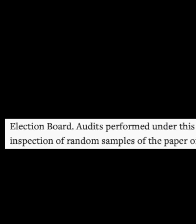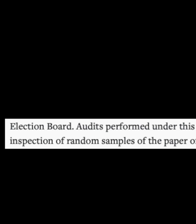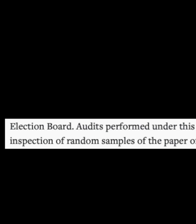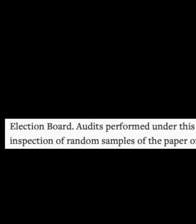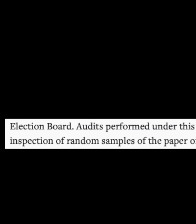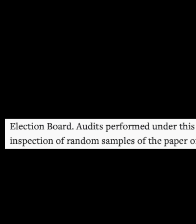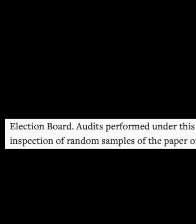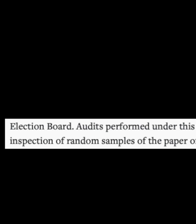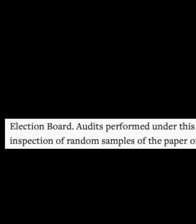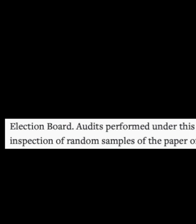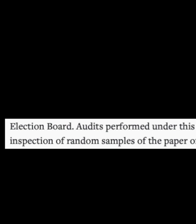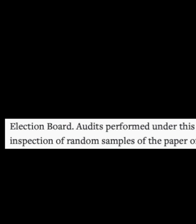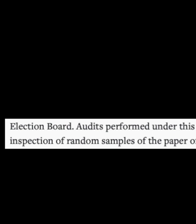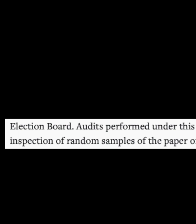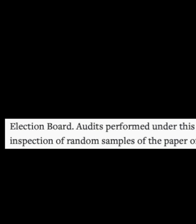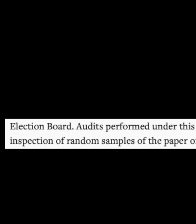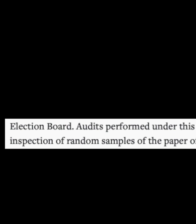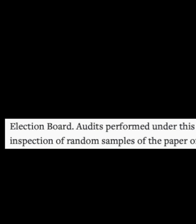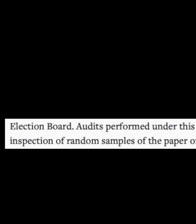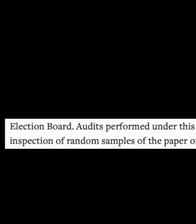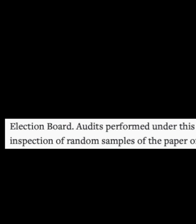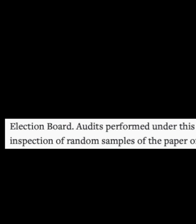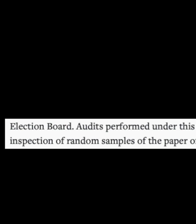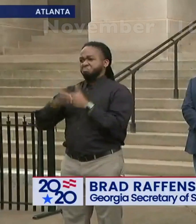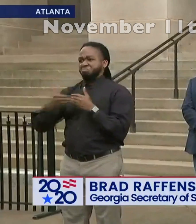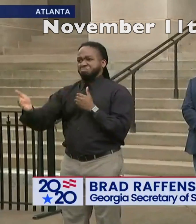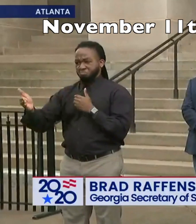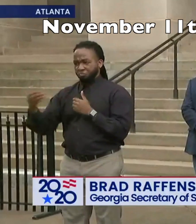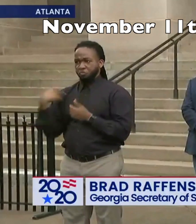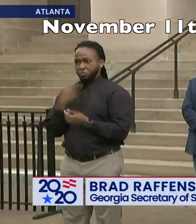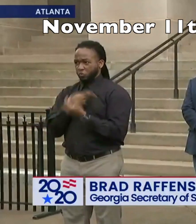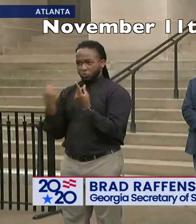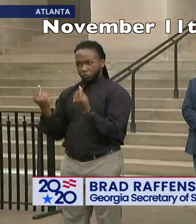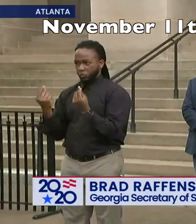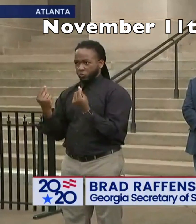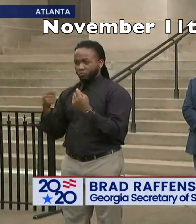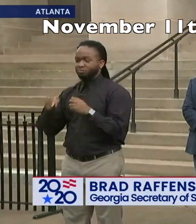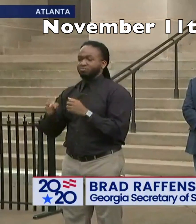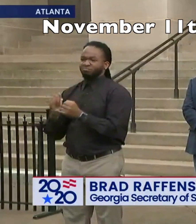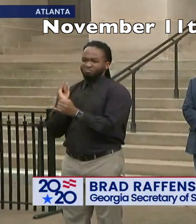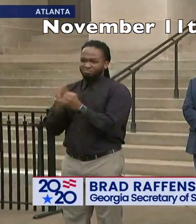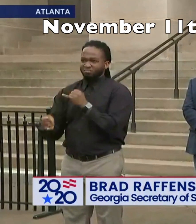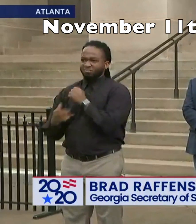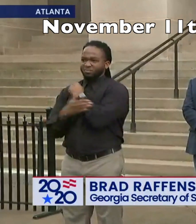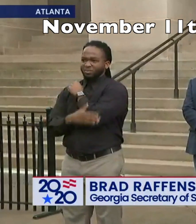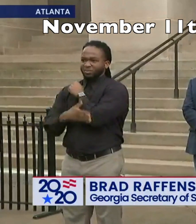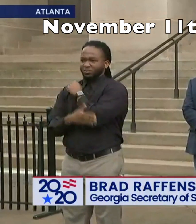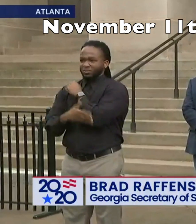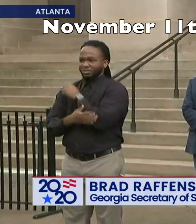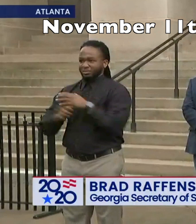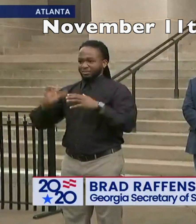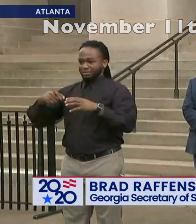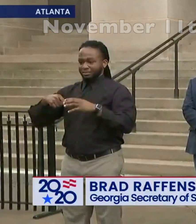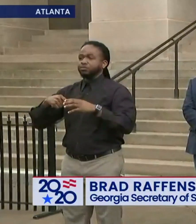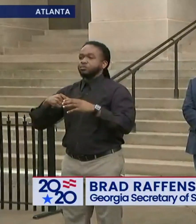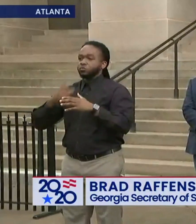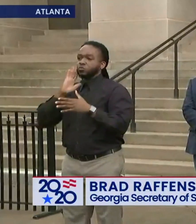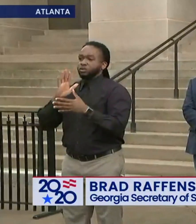checked, selecting the race is not a random sample. We'll then move to the risk limiting audit, or